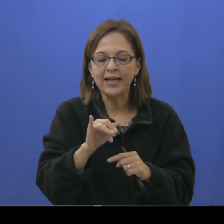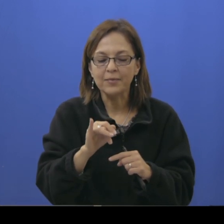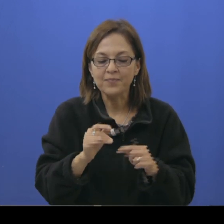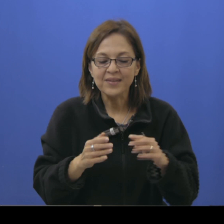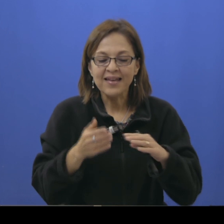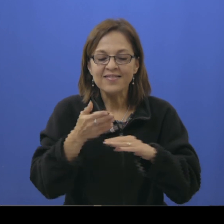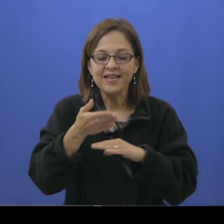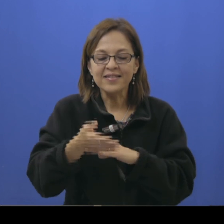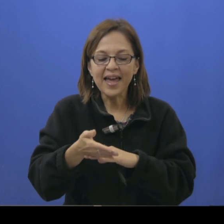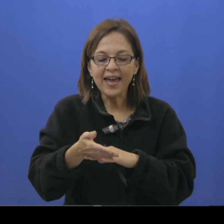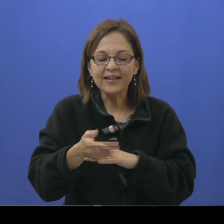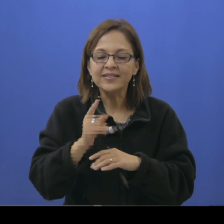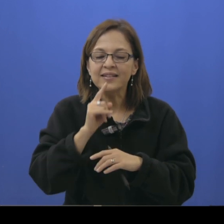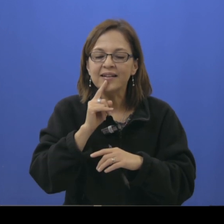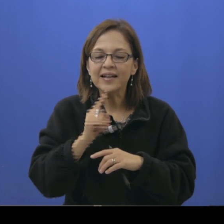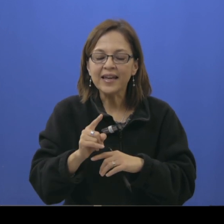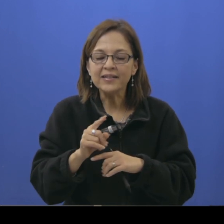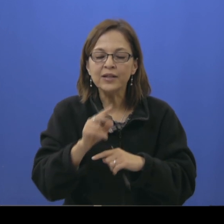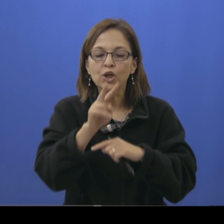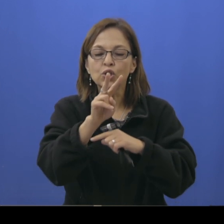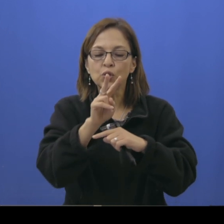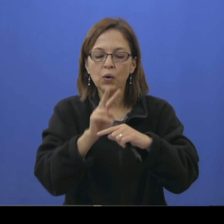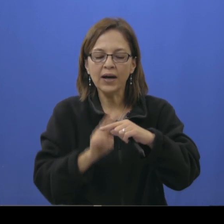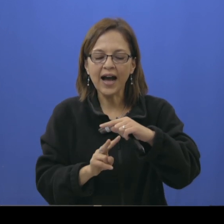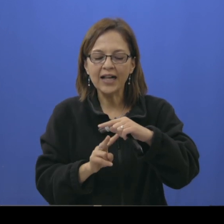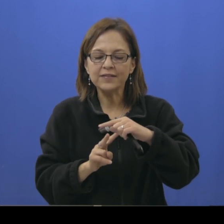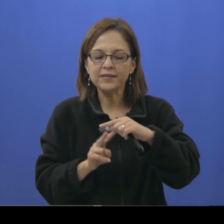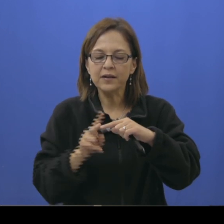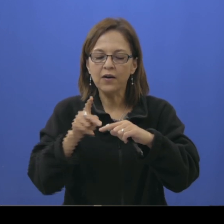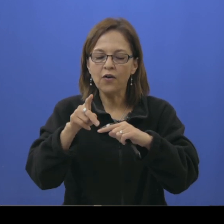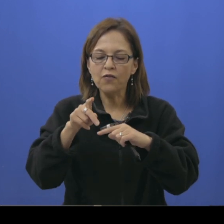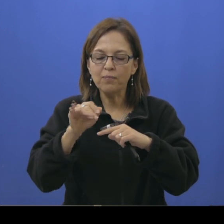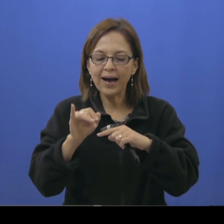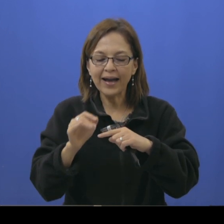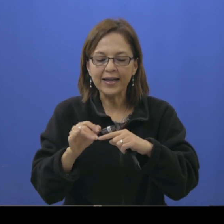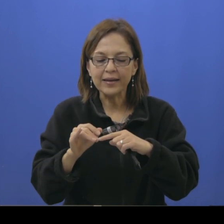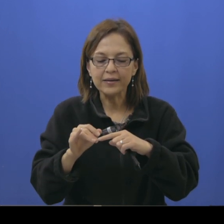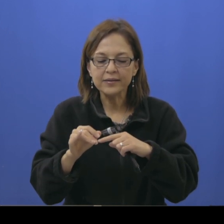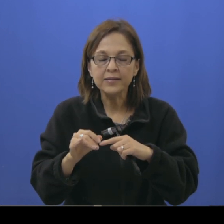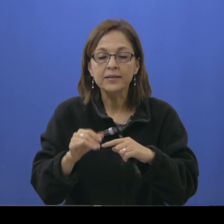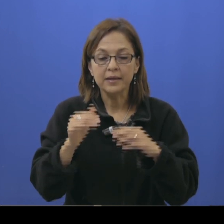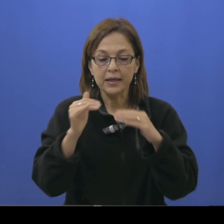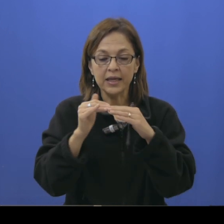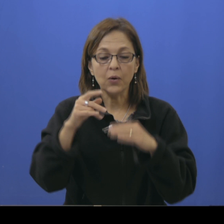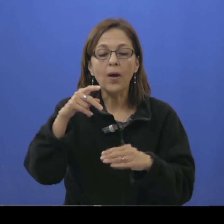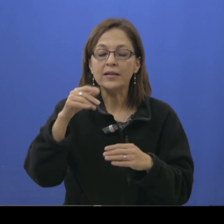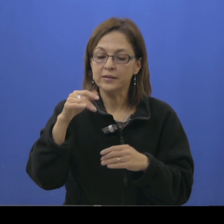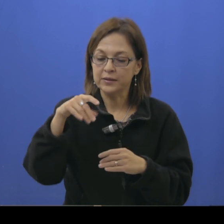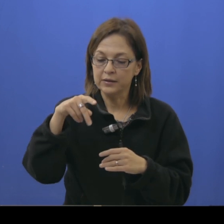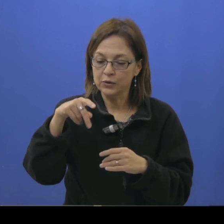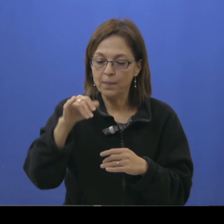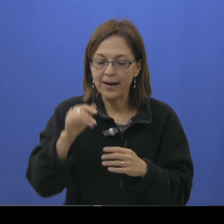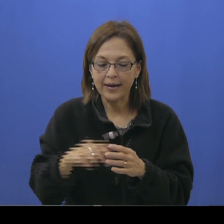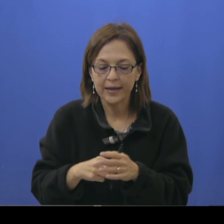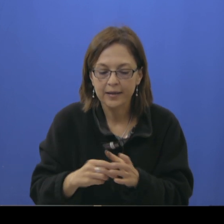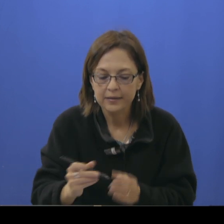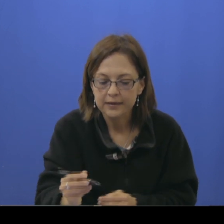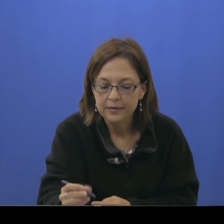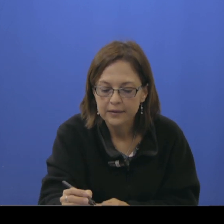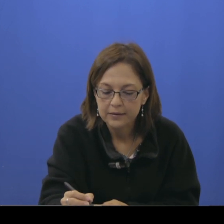pi. The next is 2/2 of pi equal to